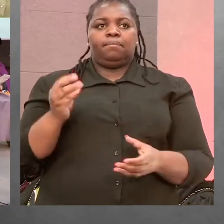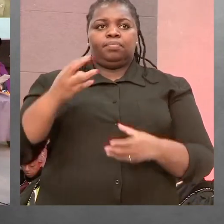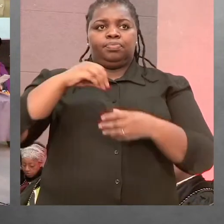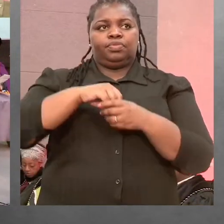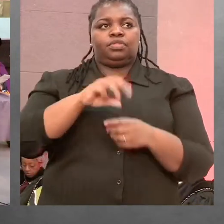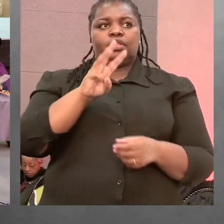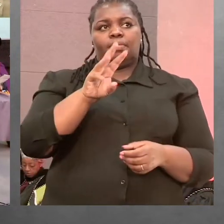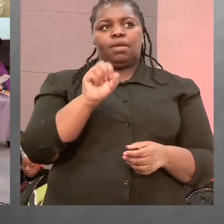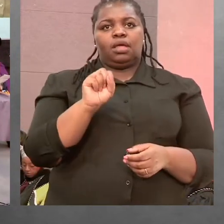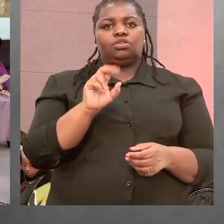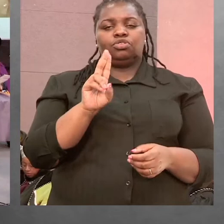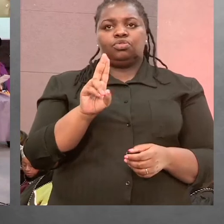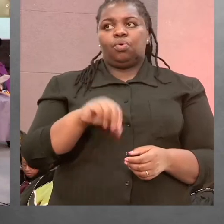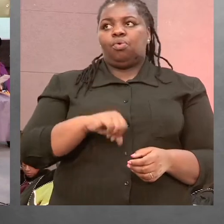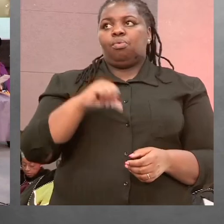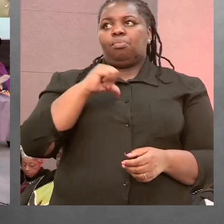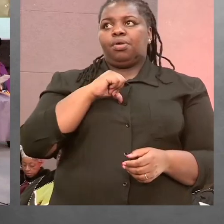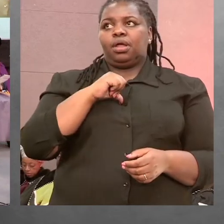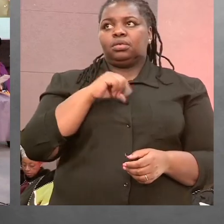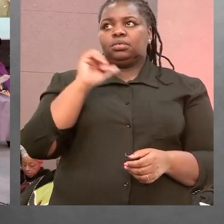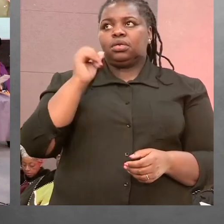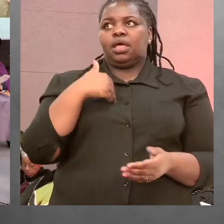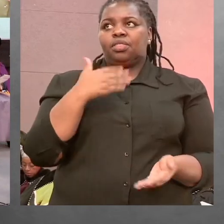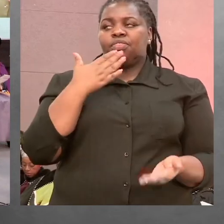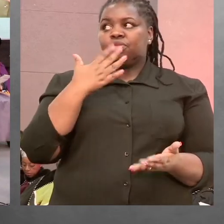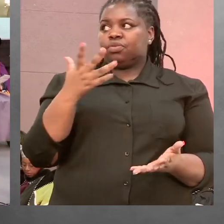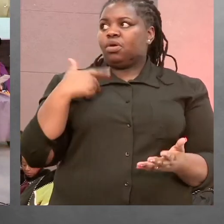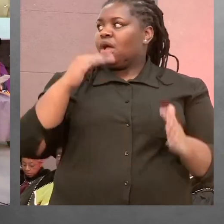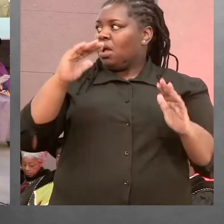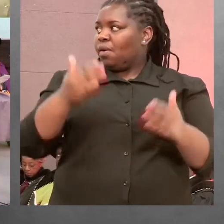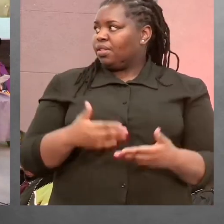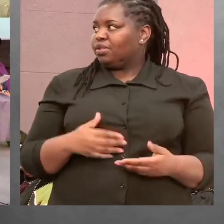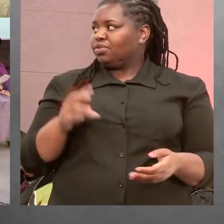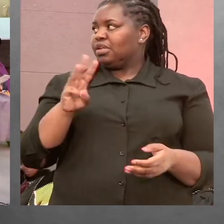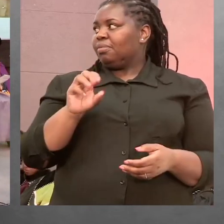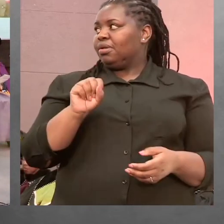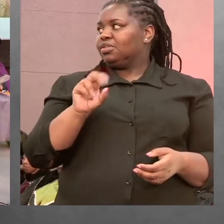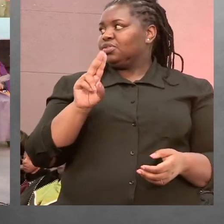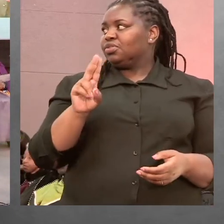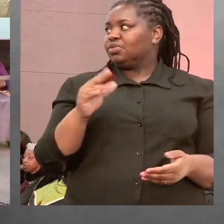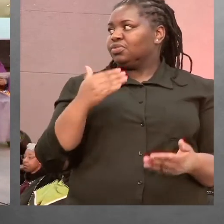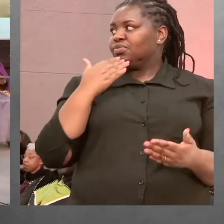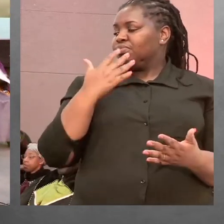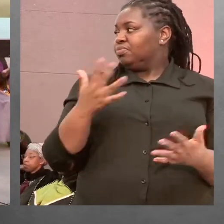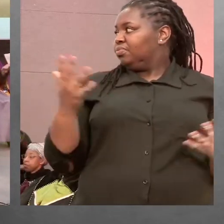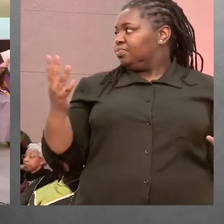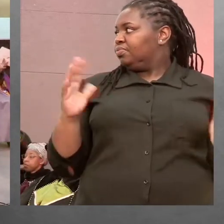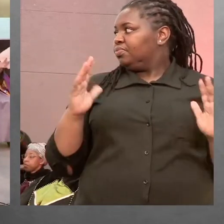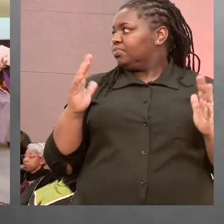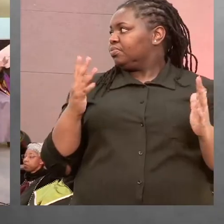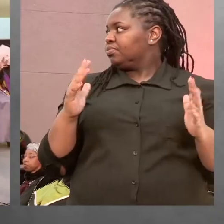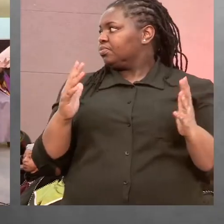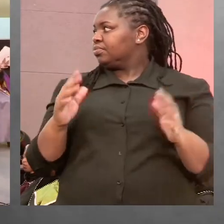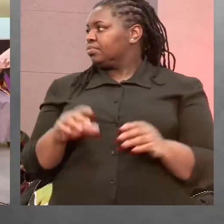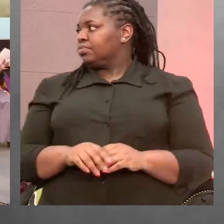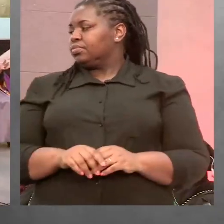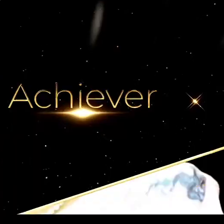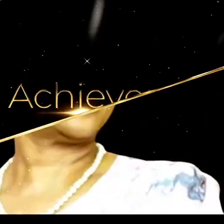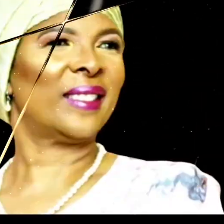of WSU pride. I thank you and I welcome you to WSU, Madam Chancellor.